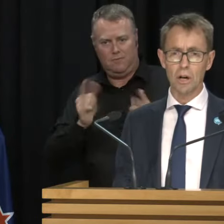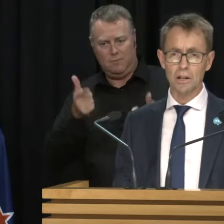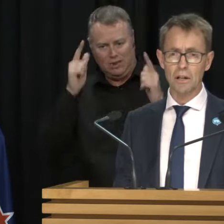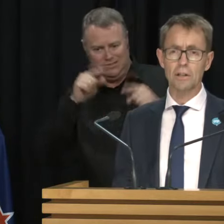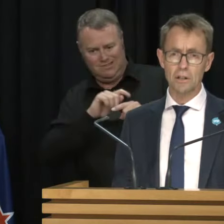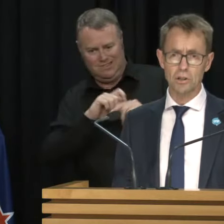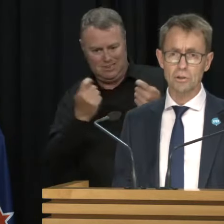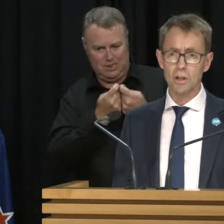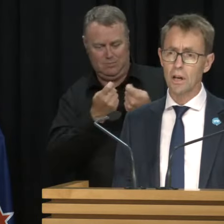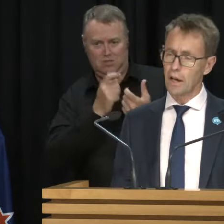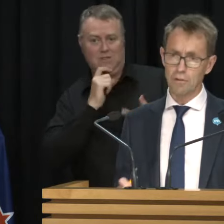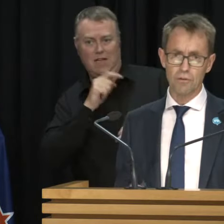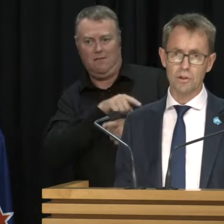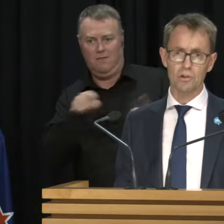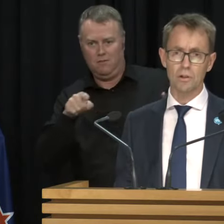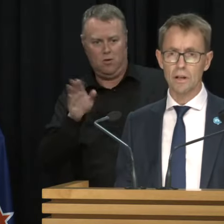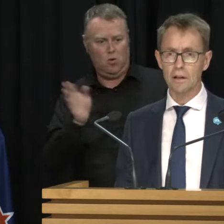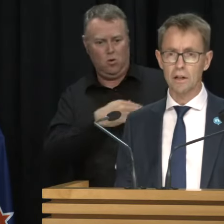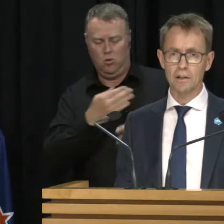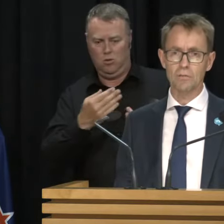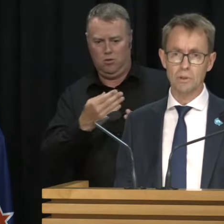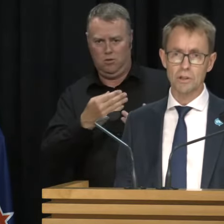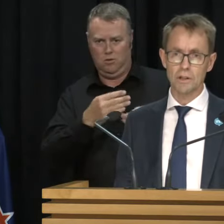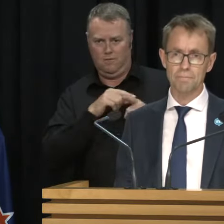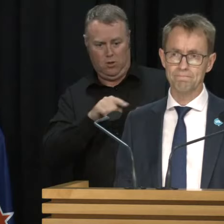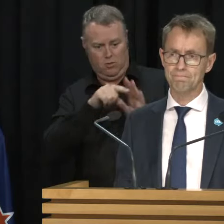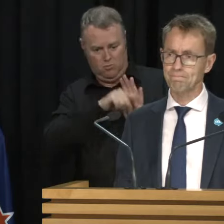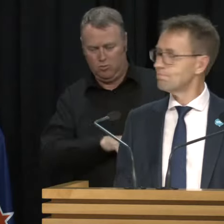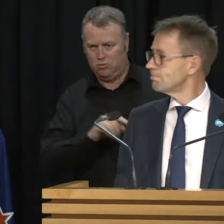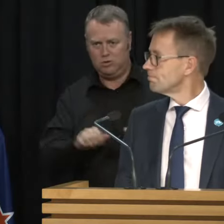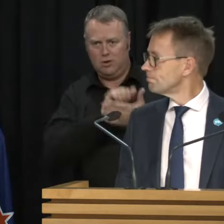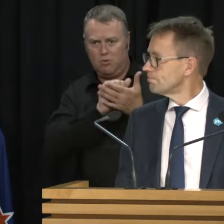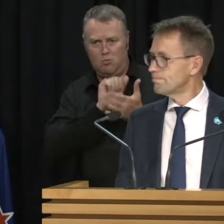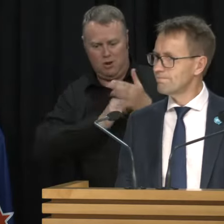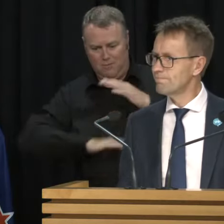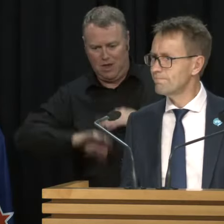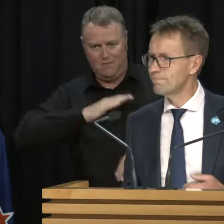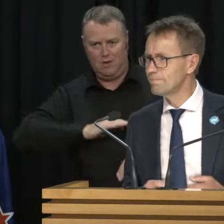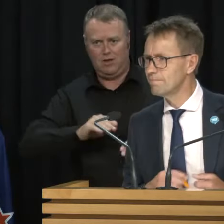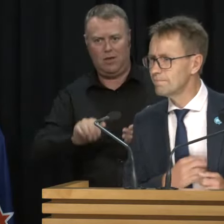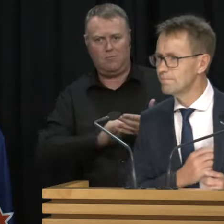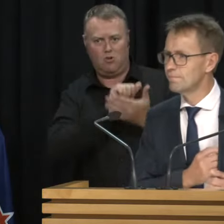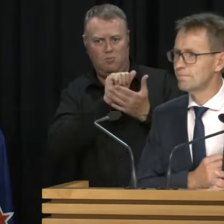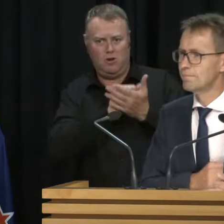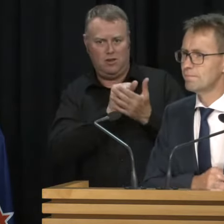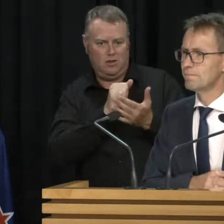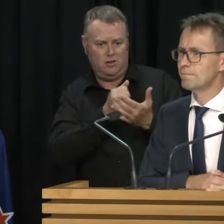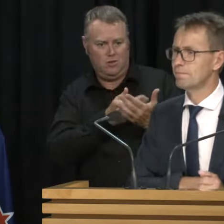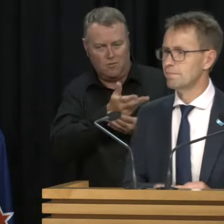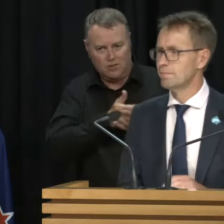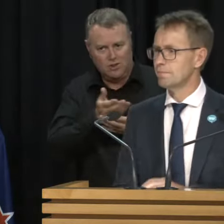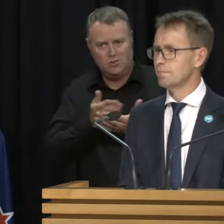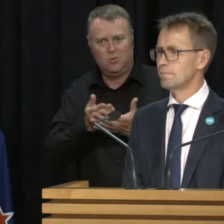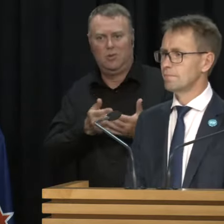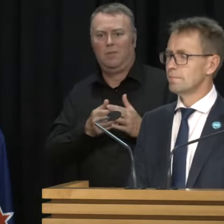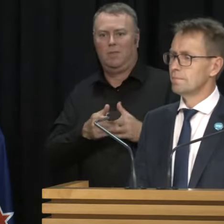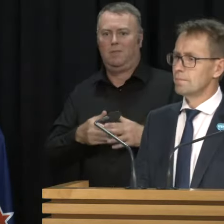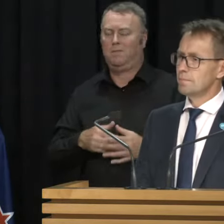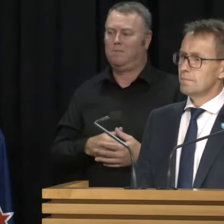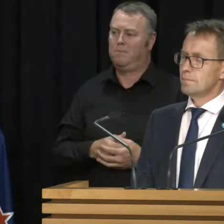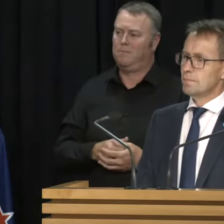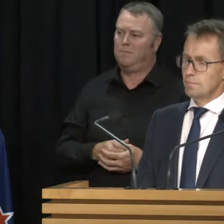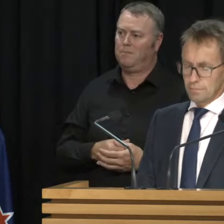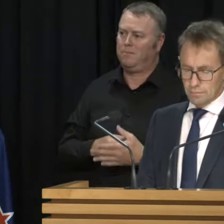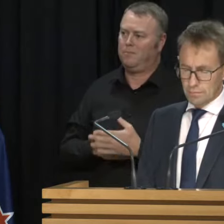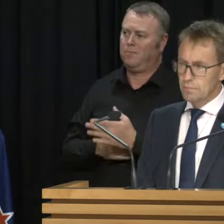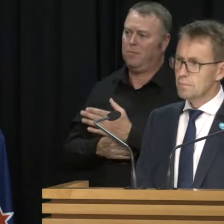opportunity to iron out any issues and focus on our collective mission here. We will need to wrap up shortly, but we'll take a couple more questions down the back here. Pullman report.